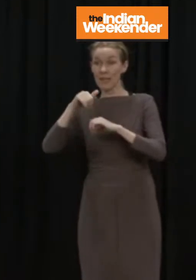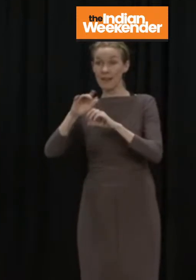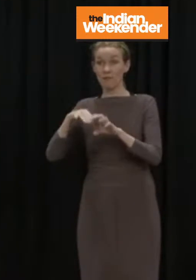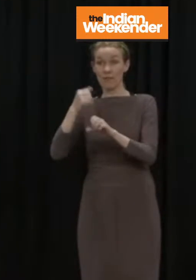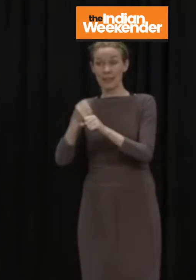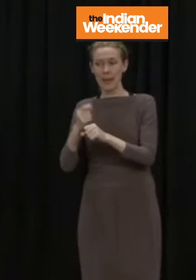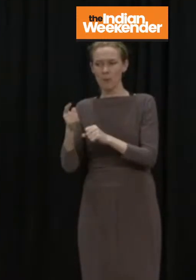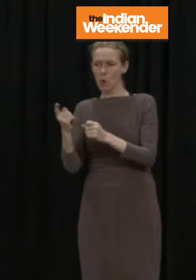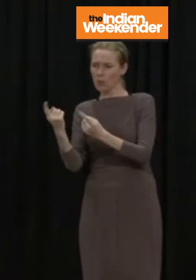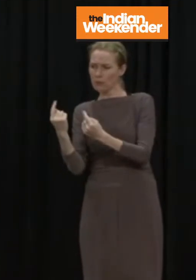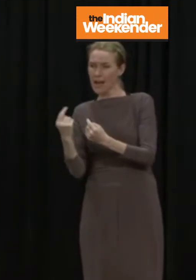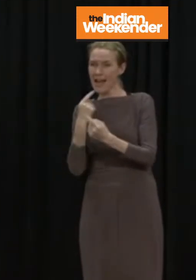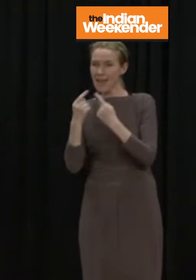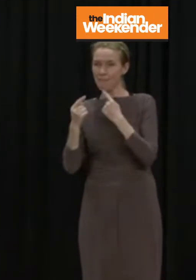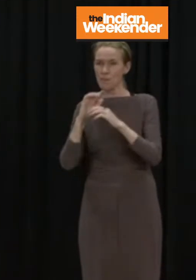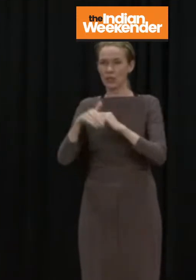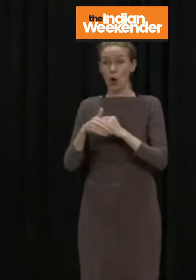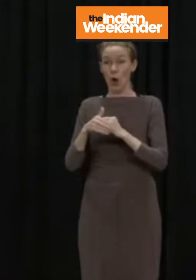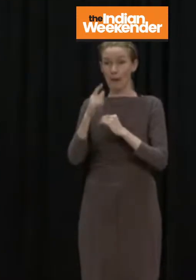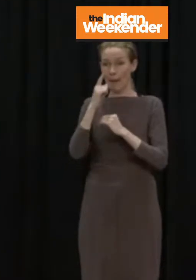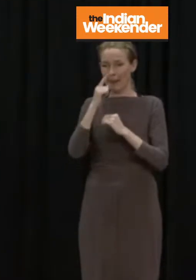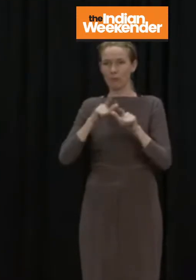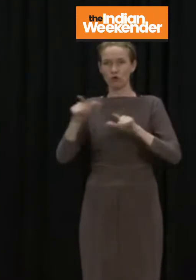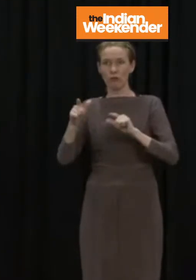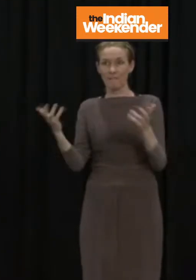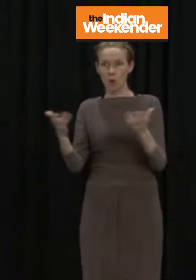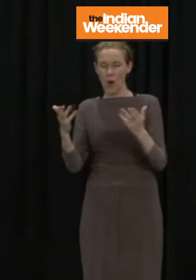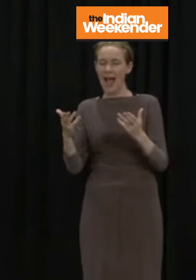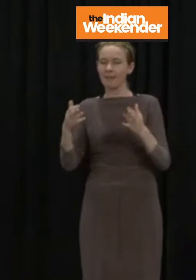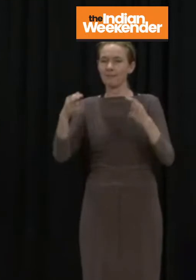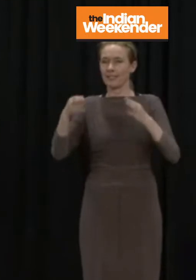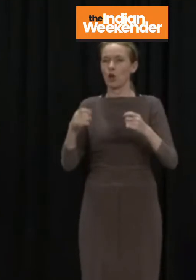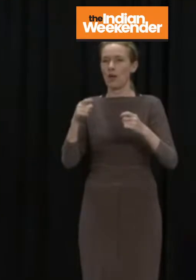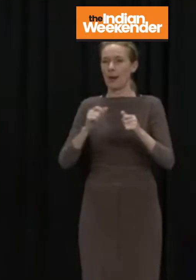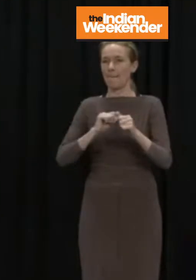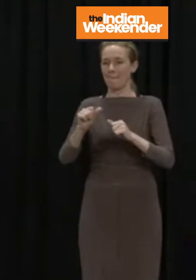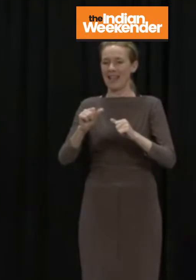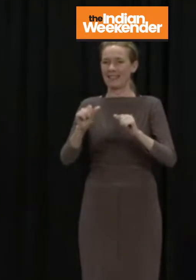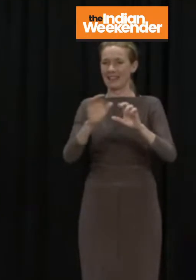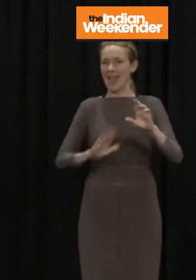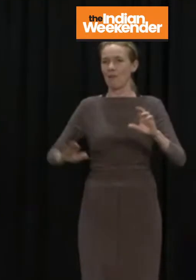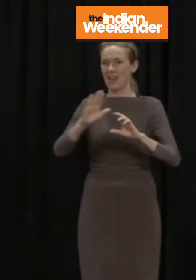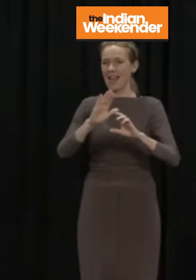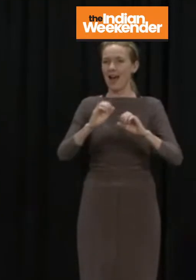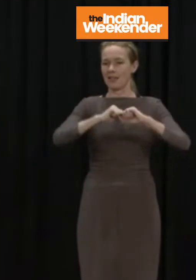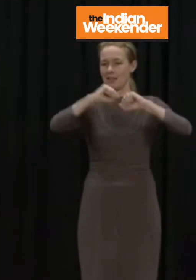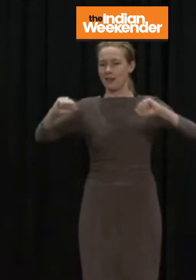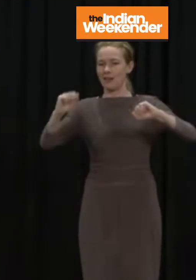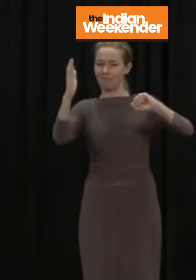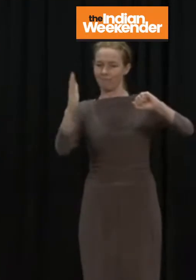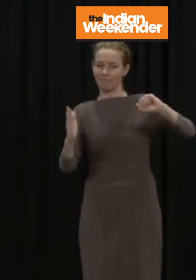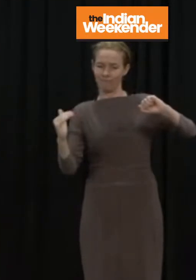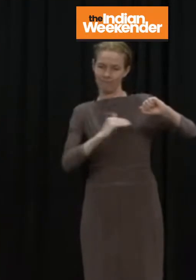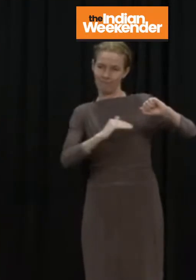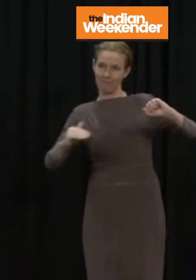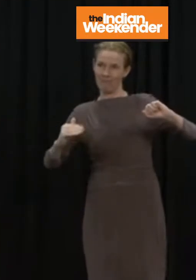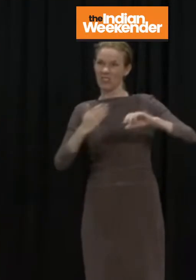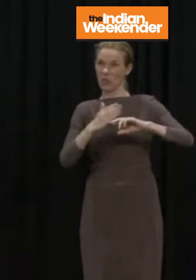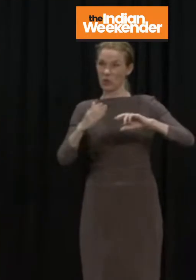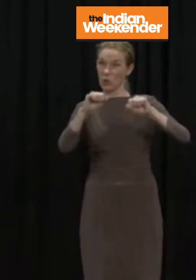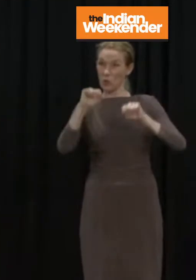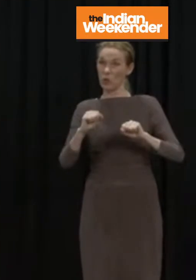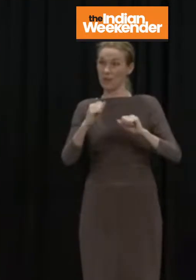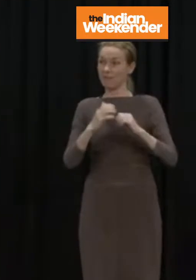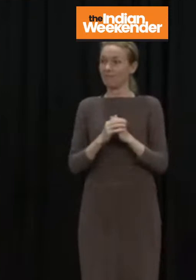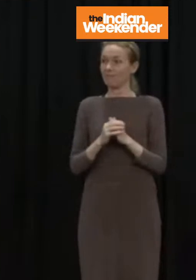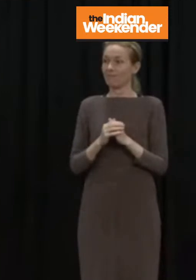most appropriate place to draw those boundaries is. Joe. Have you managed to find out what the specific number is in terms of those who have gang